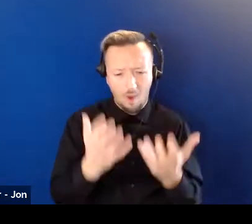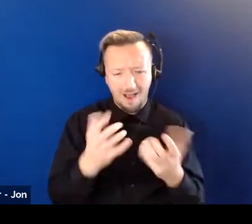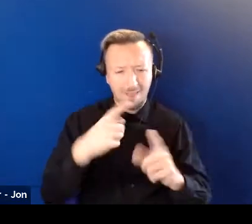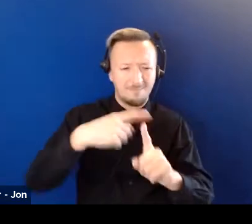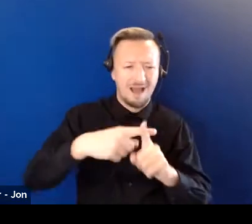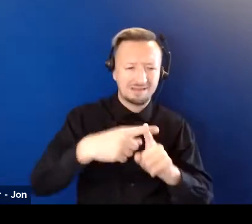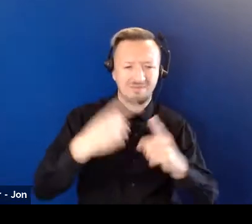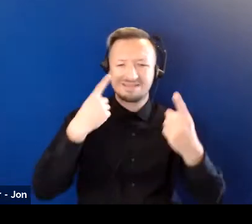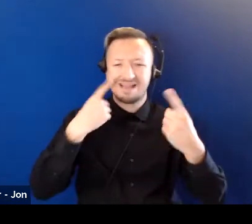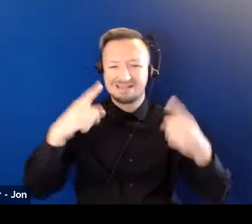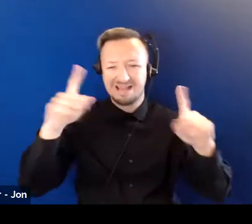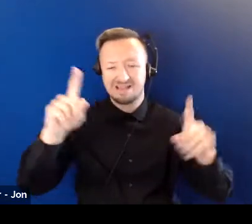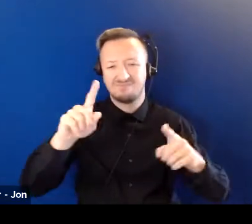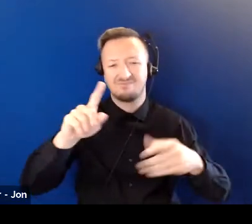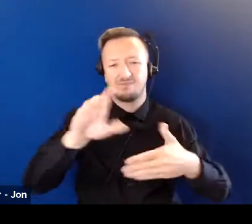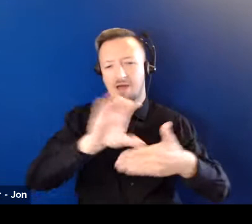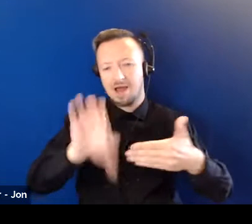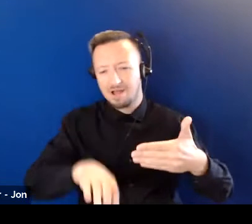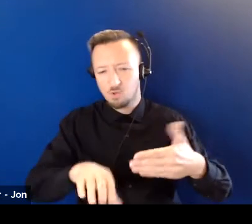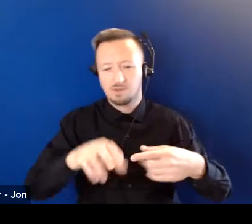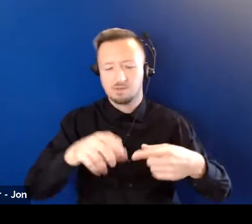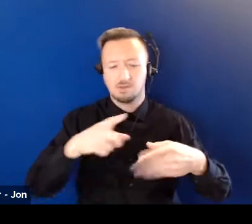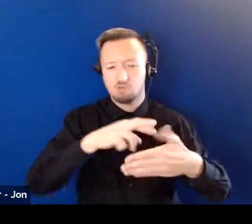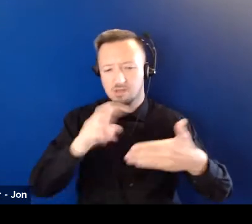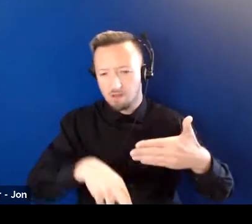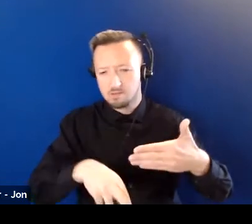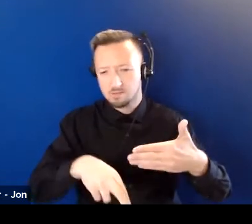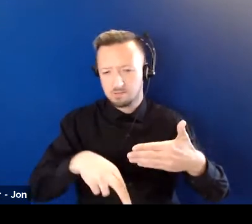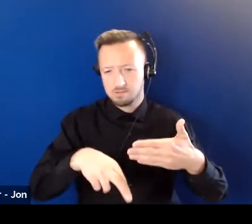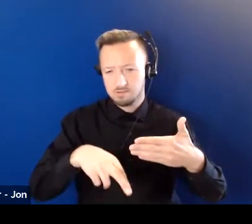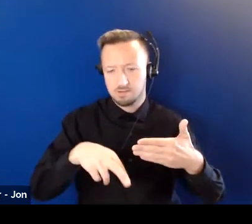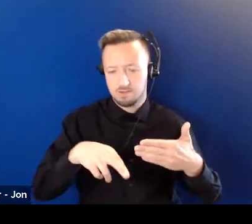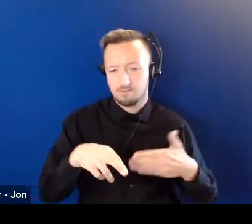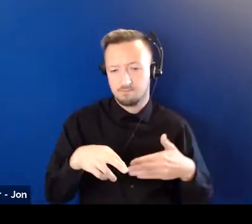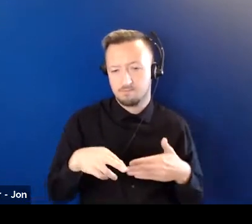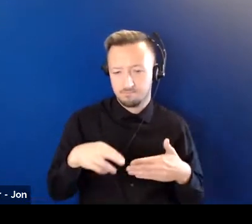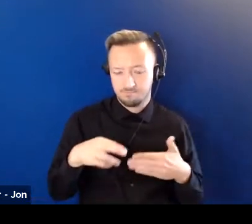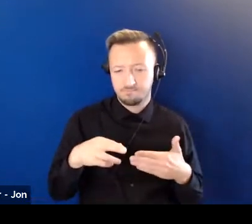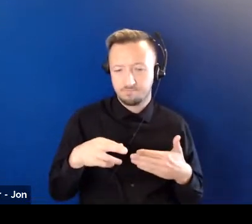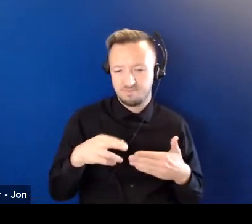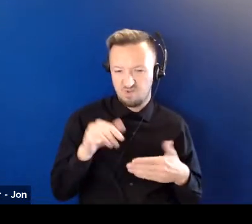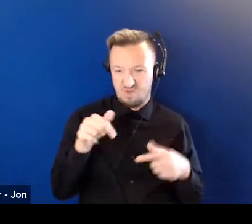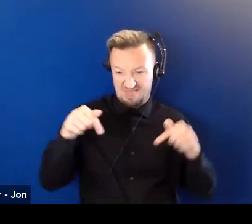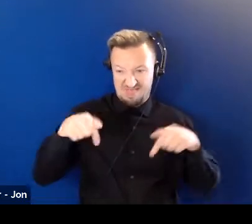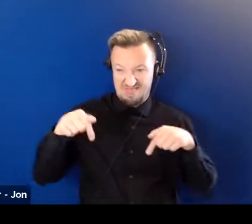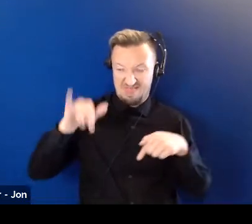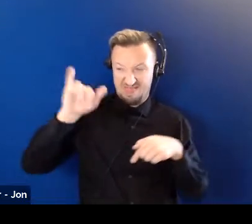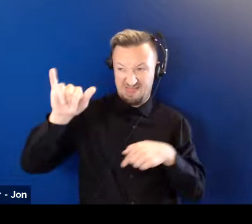in their areas, and this has really been very helpful to move that